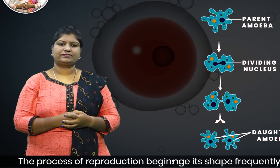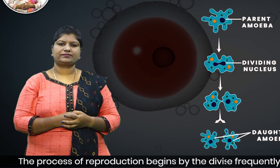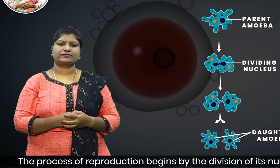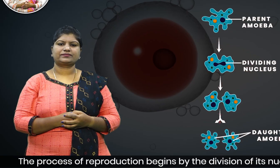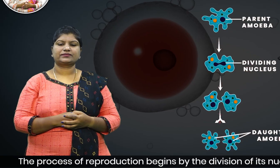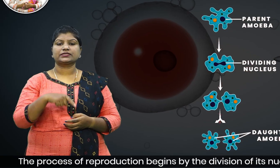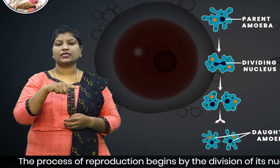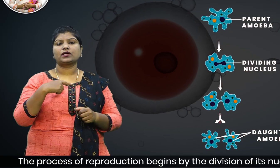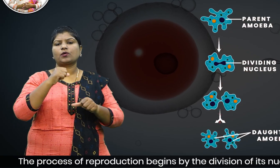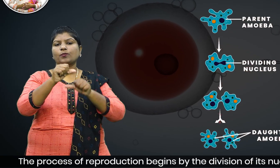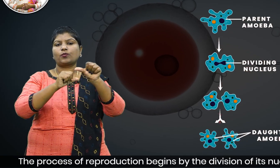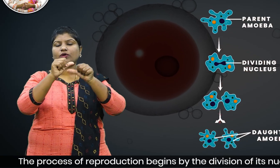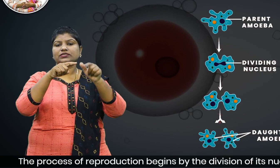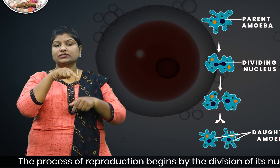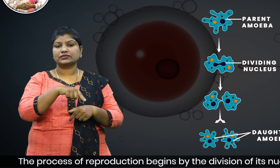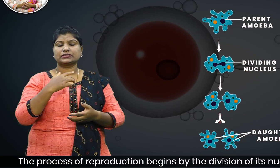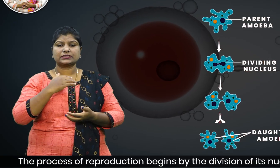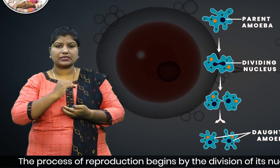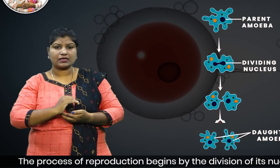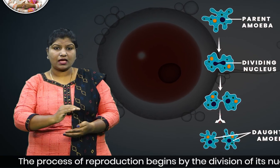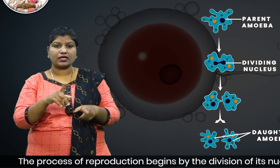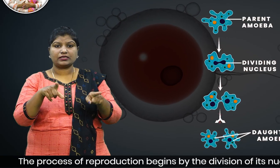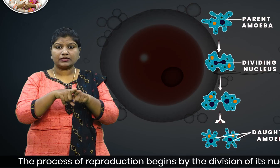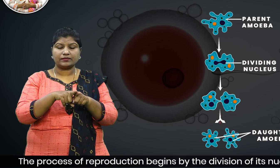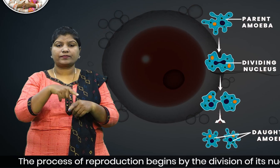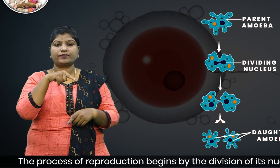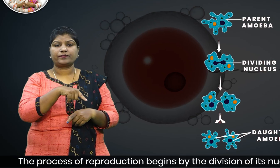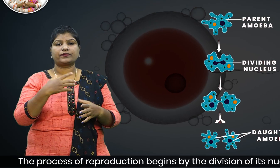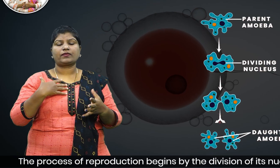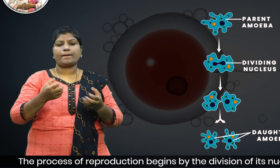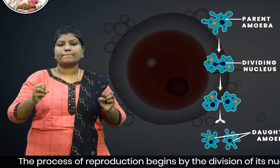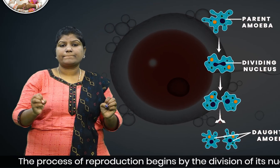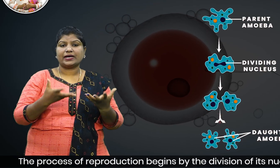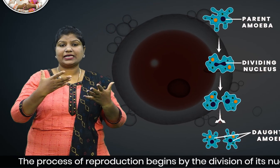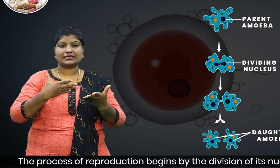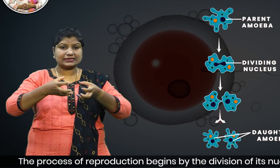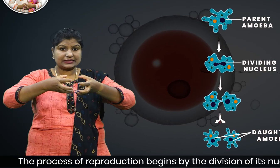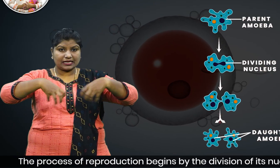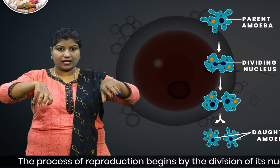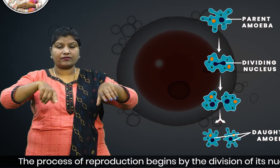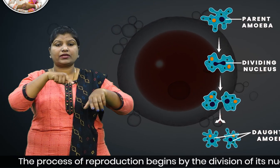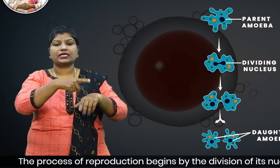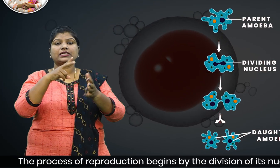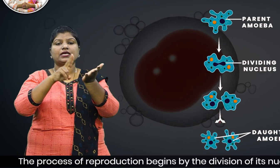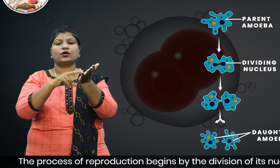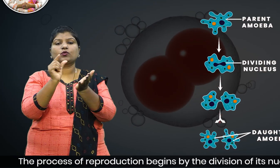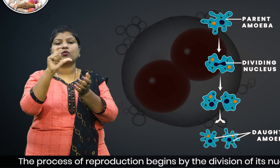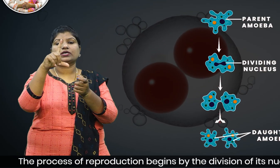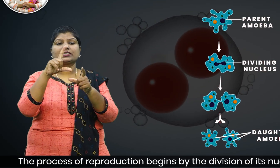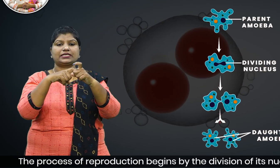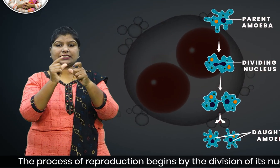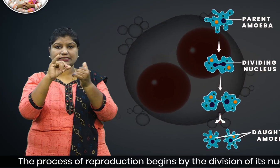The process of reproduction begins by the division of its nucleus into